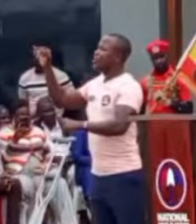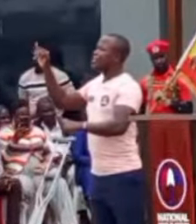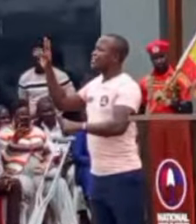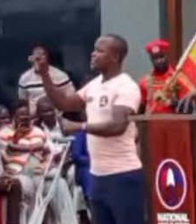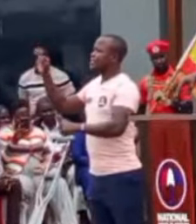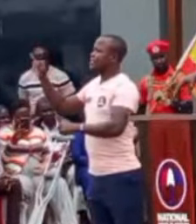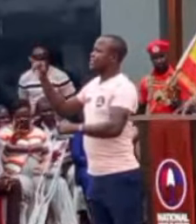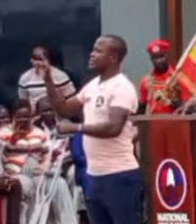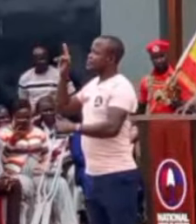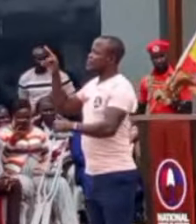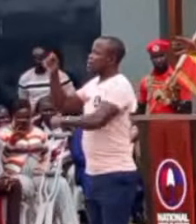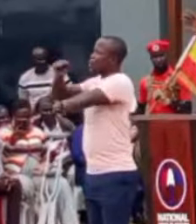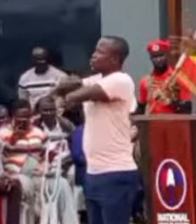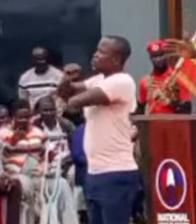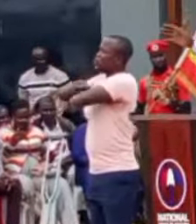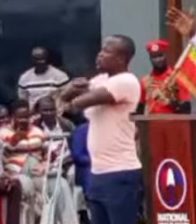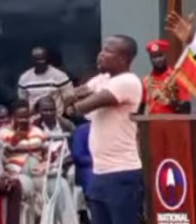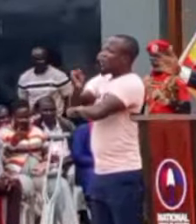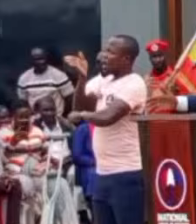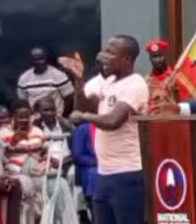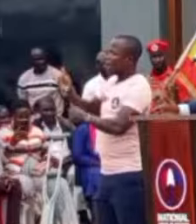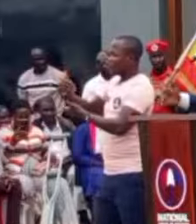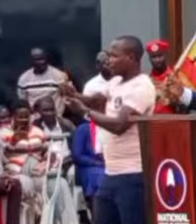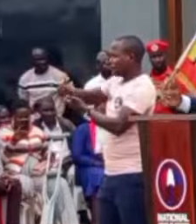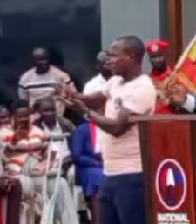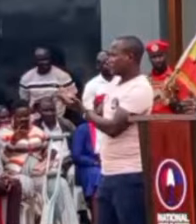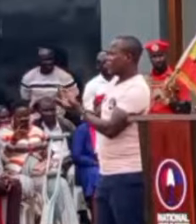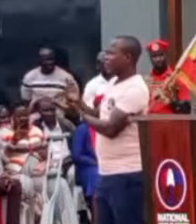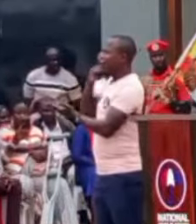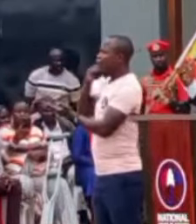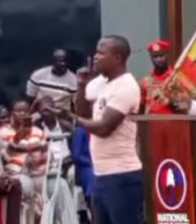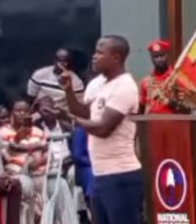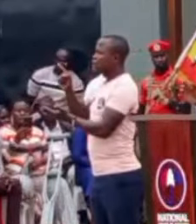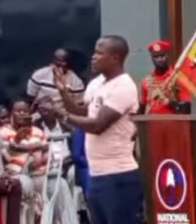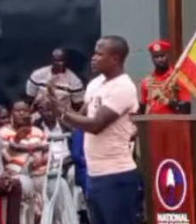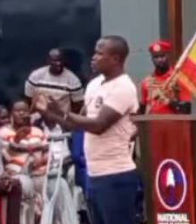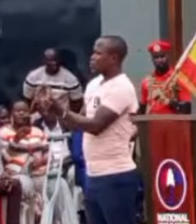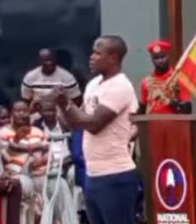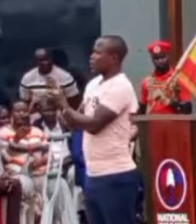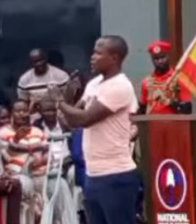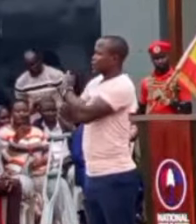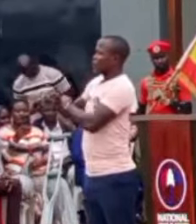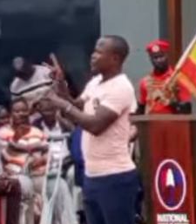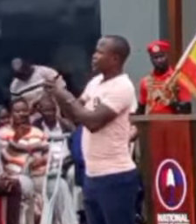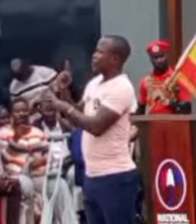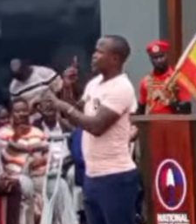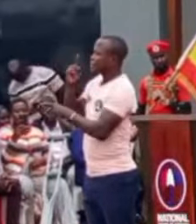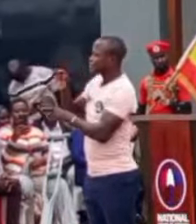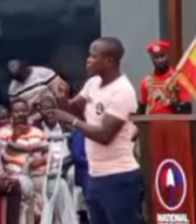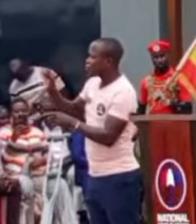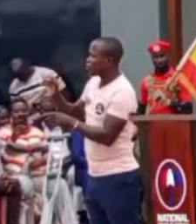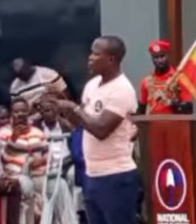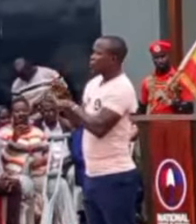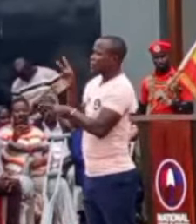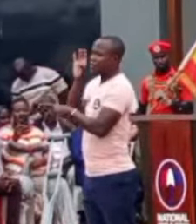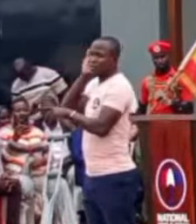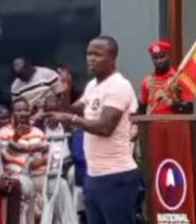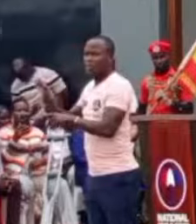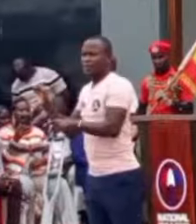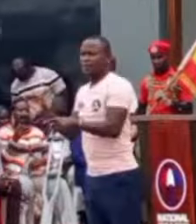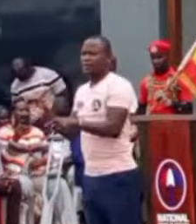ssomero lyasomerangamu abaana, naye nga waliwo ne section ez'abaana abaliko obulemu, abatalaba,